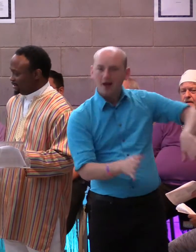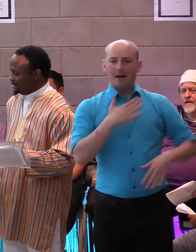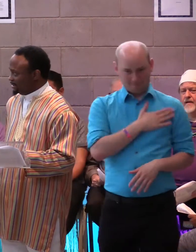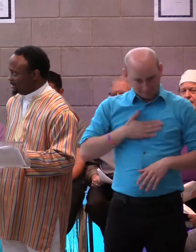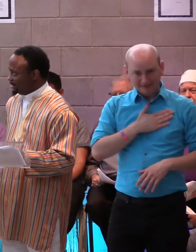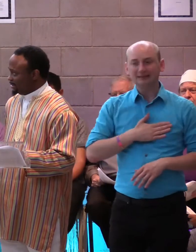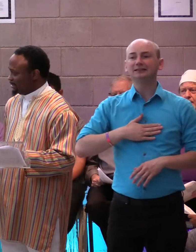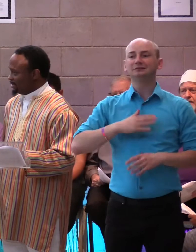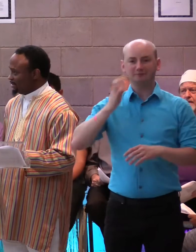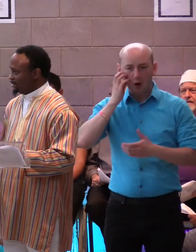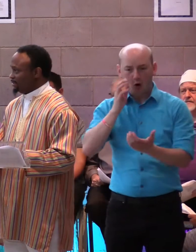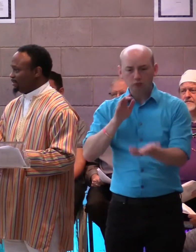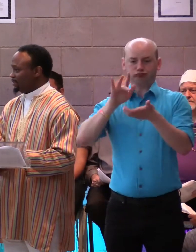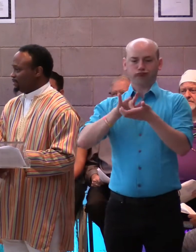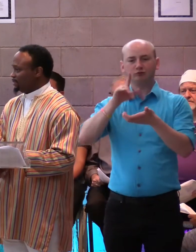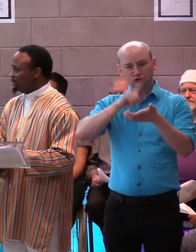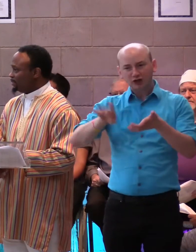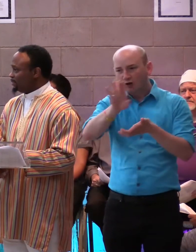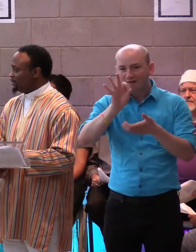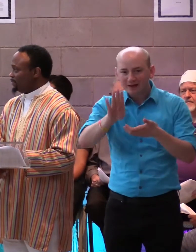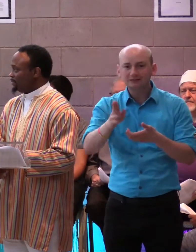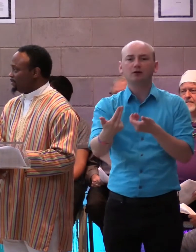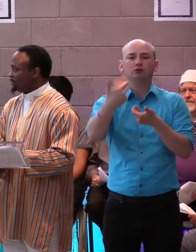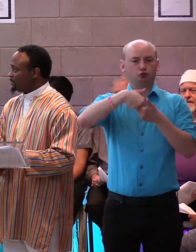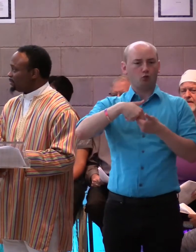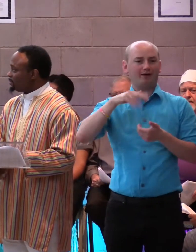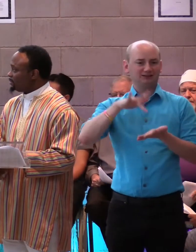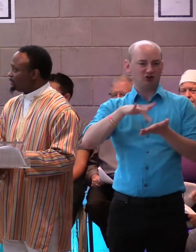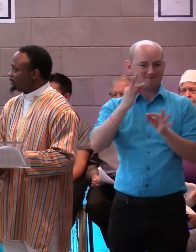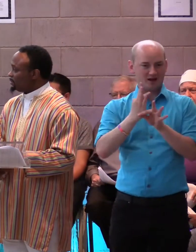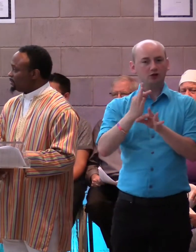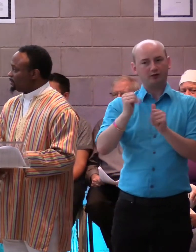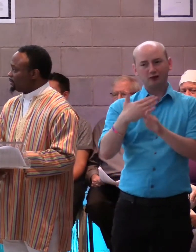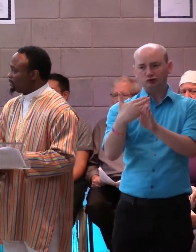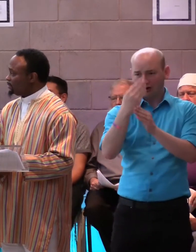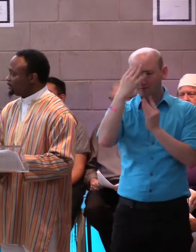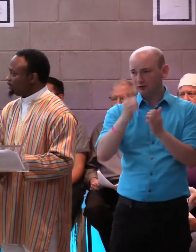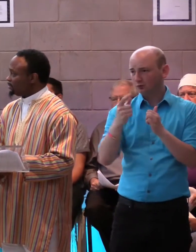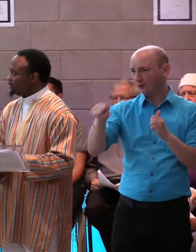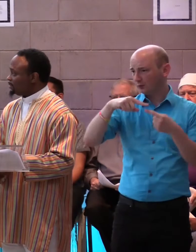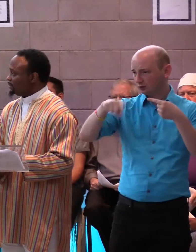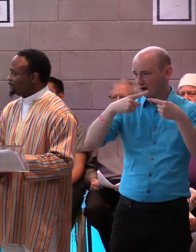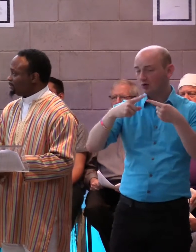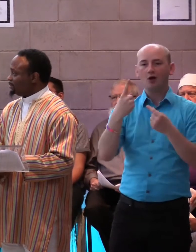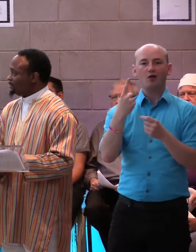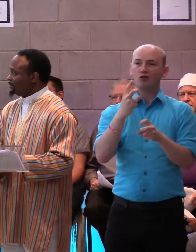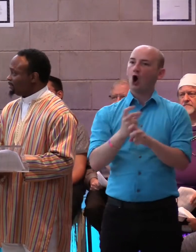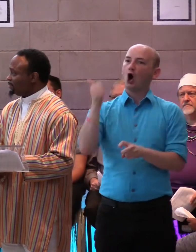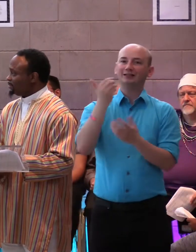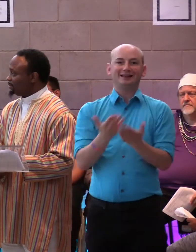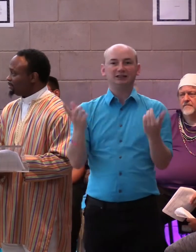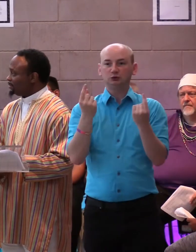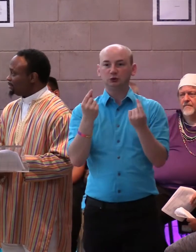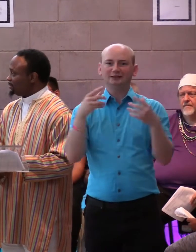join Center Faith so that we can share this throughout the year. One of the hardest things that we do here in this city is get together. It is so